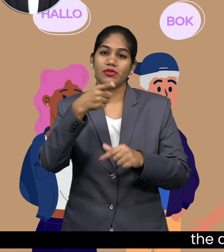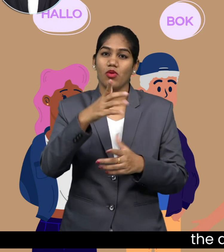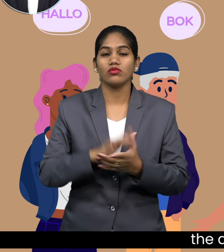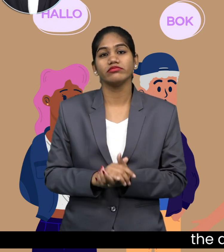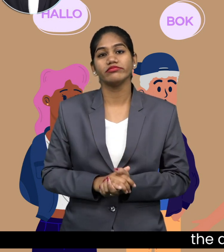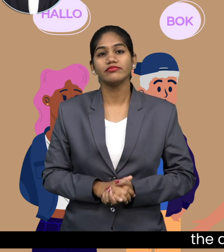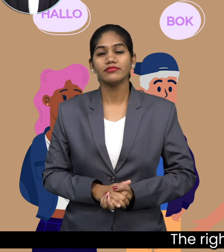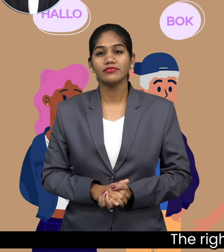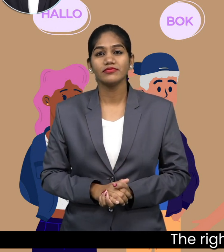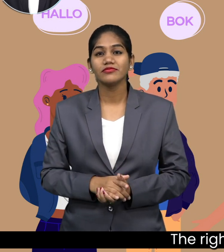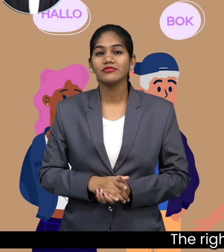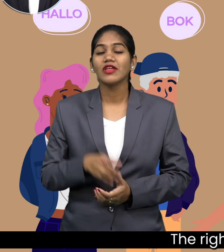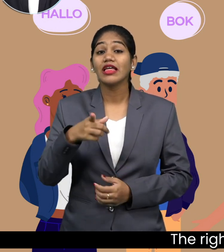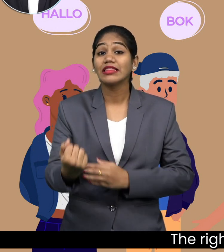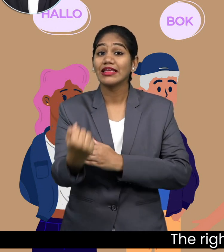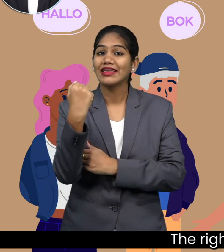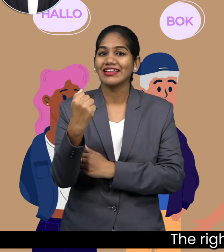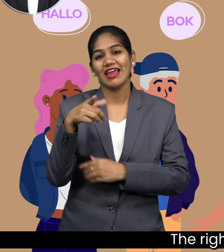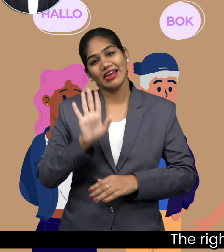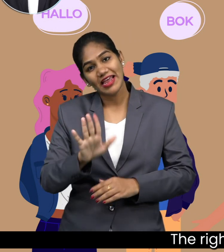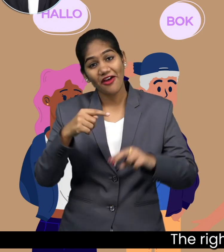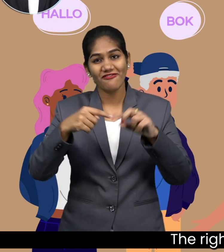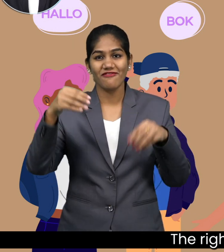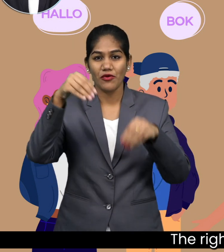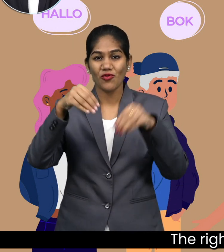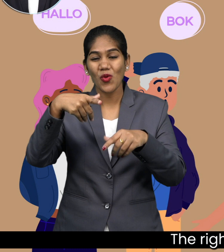the right to vote in elections.